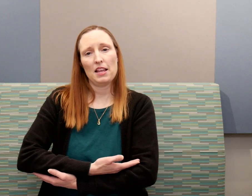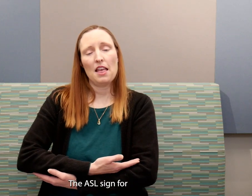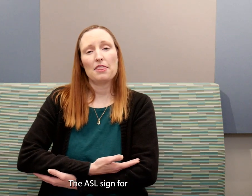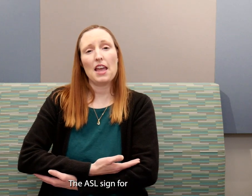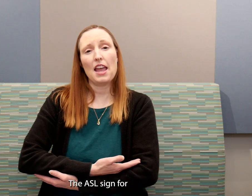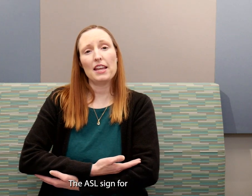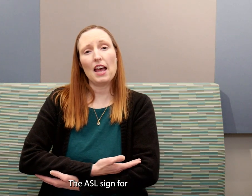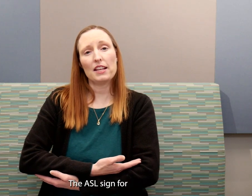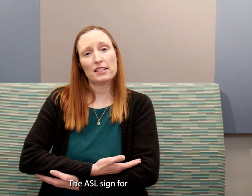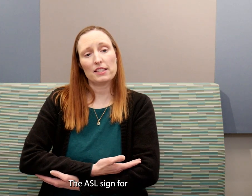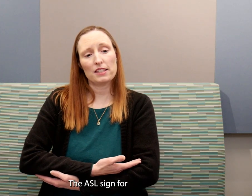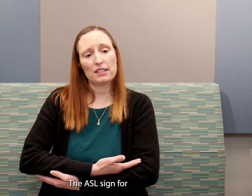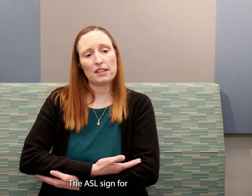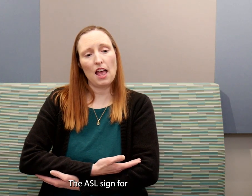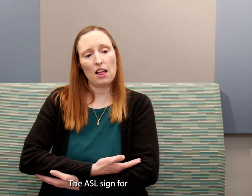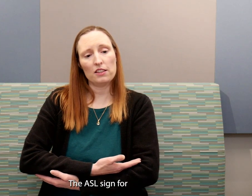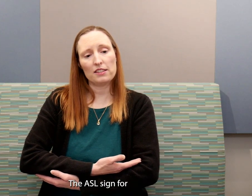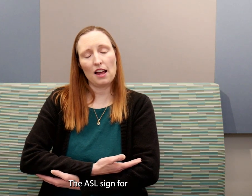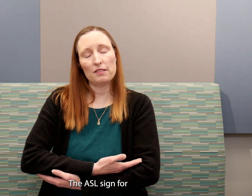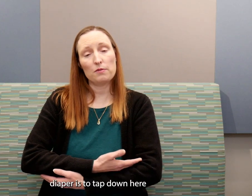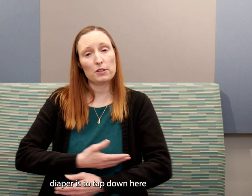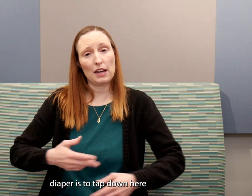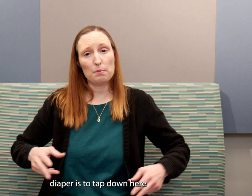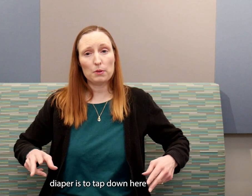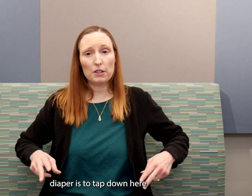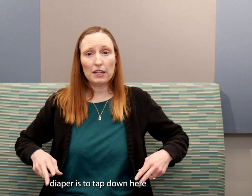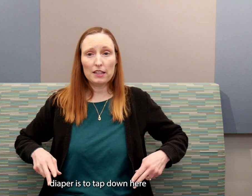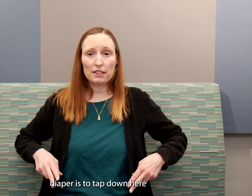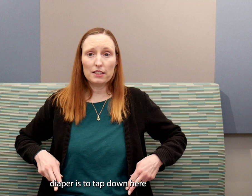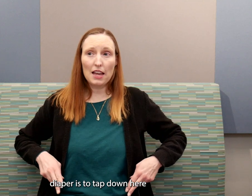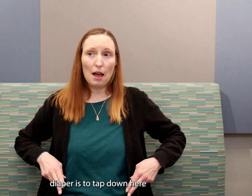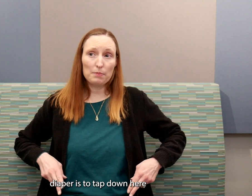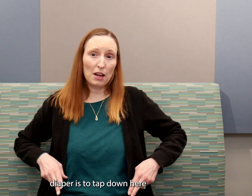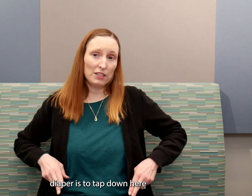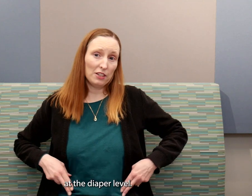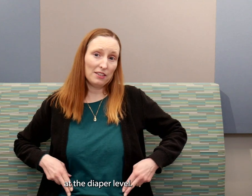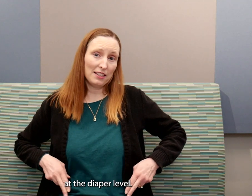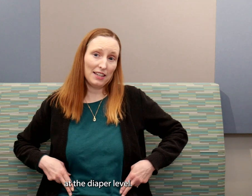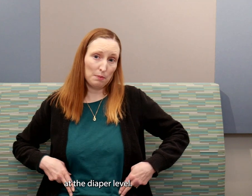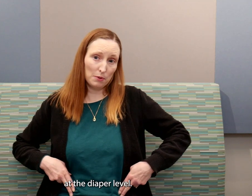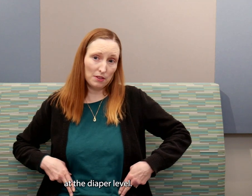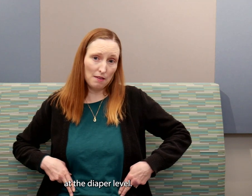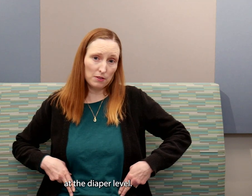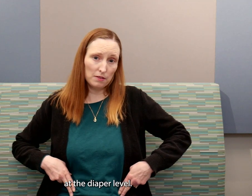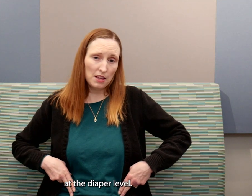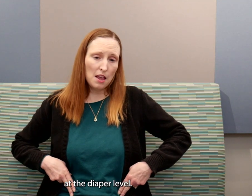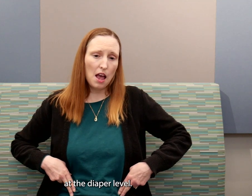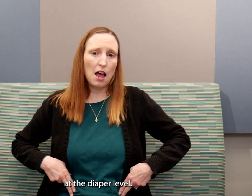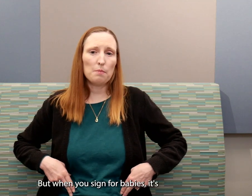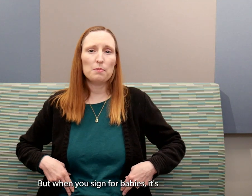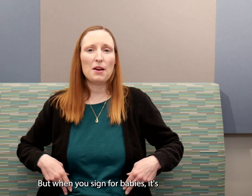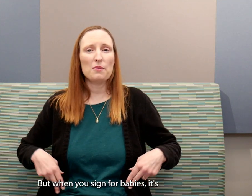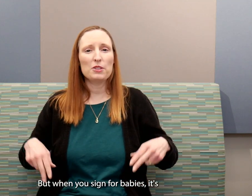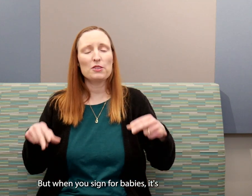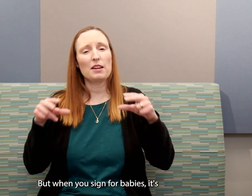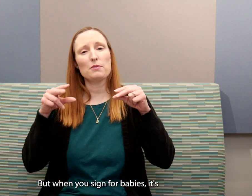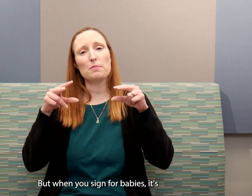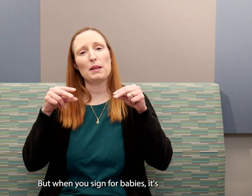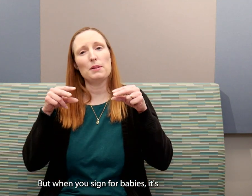The ASL sign for diaper is to tap down here at the diaper level, but when you sign for babies, it's